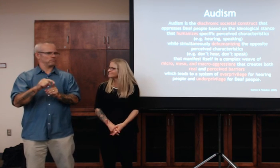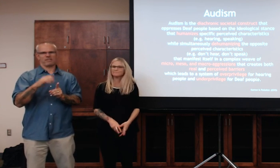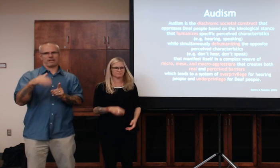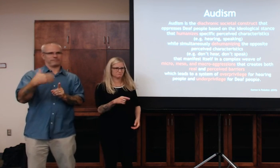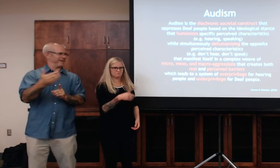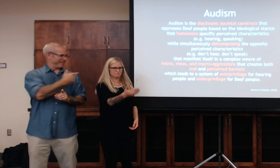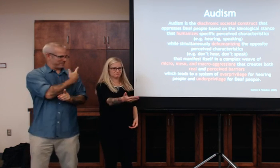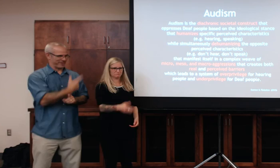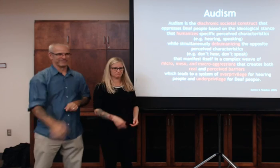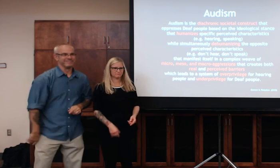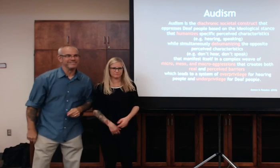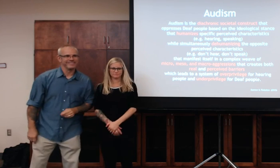And that's the next slide, actually.